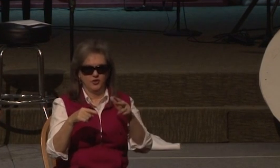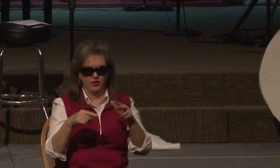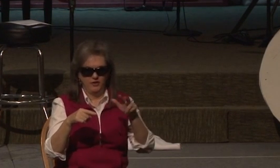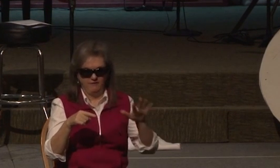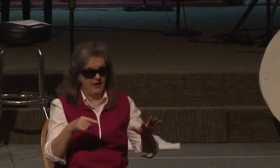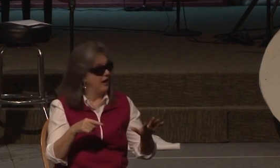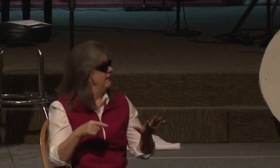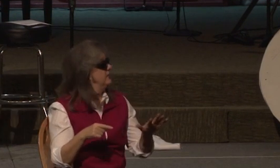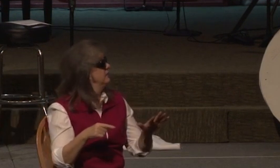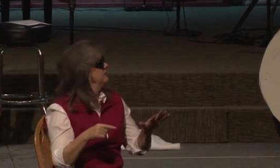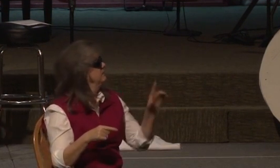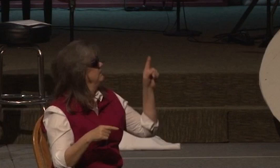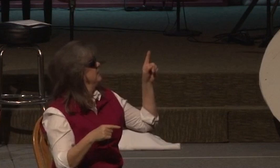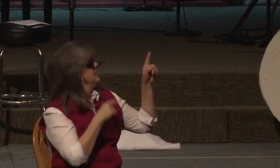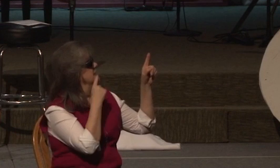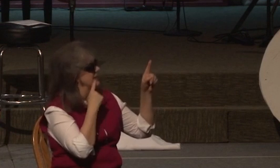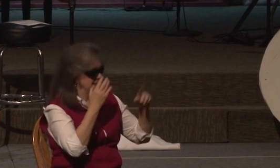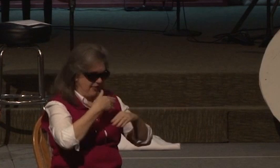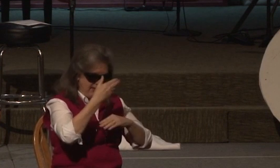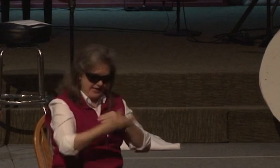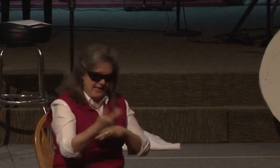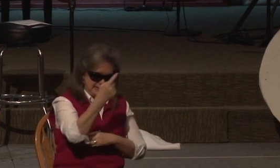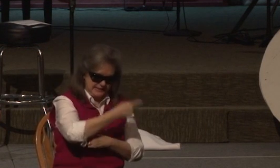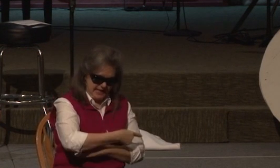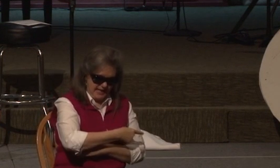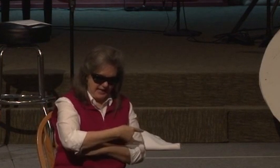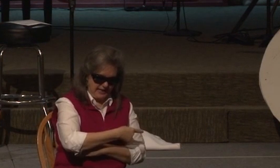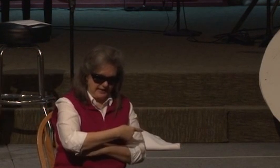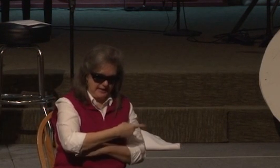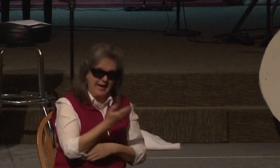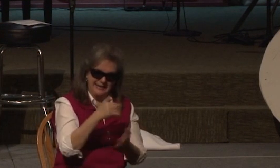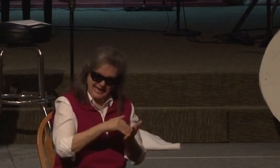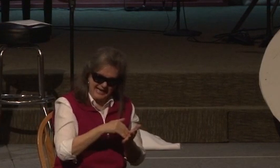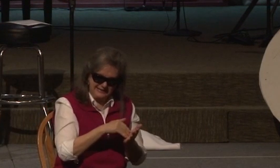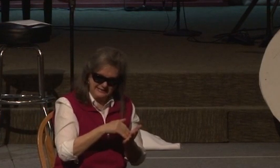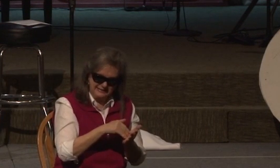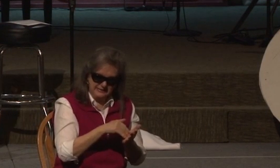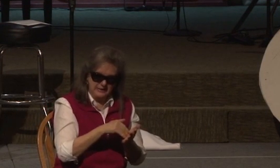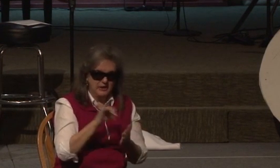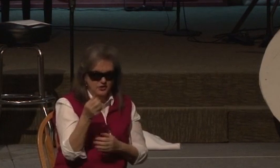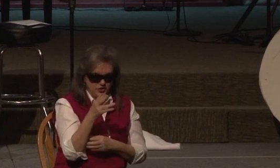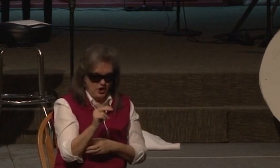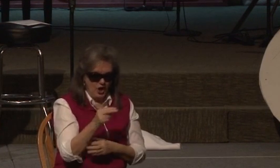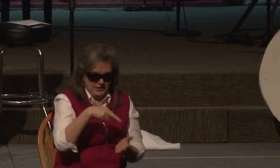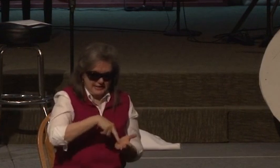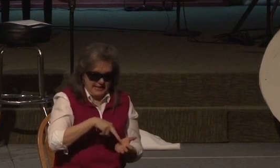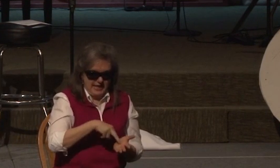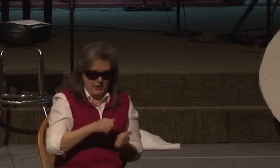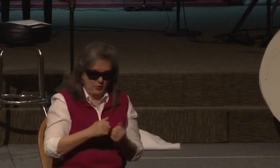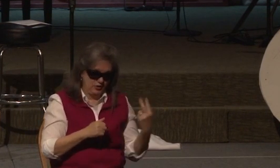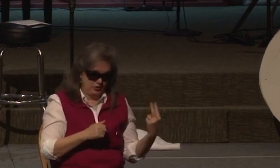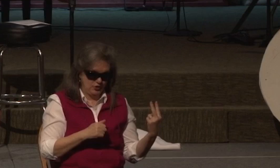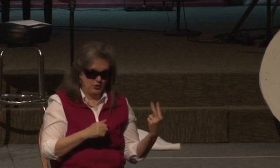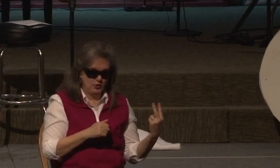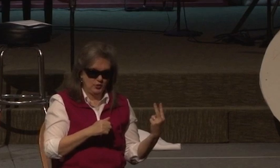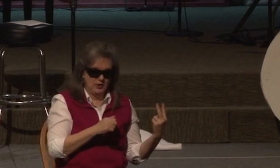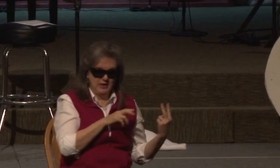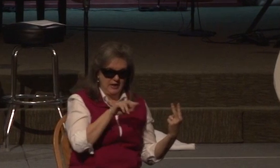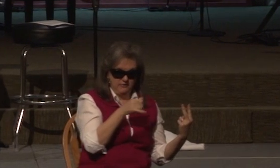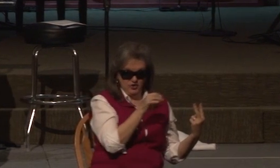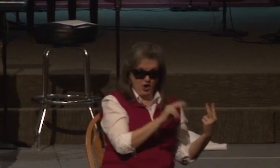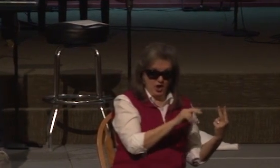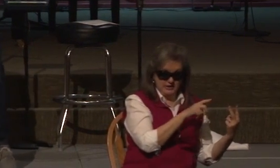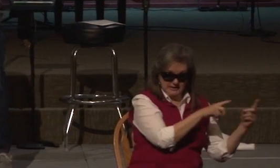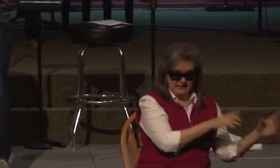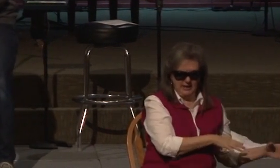35. And it says, the next day, again, John was standing with two of his disciples, and he looked at